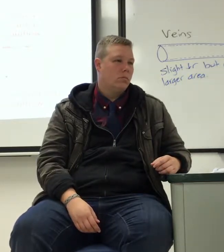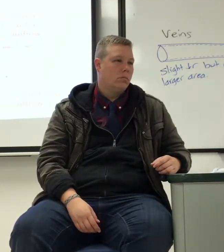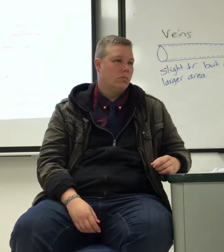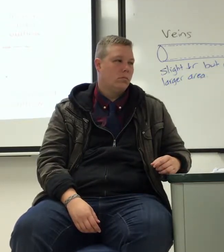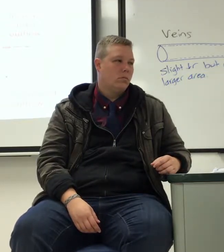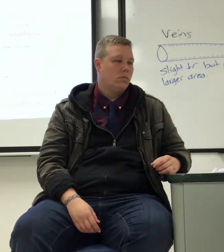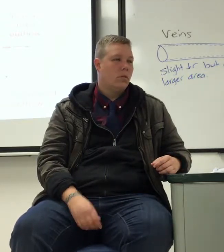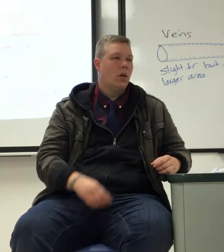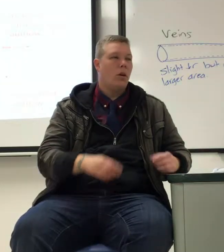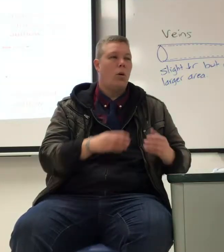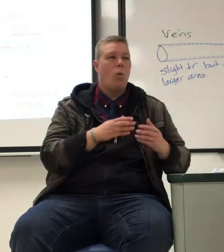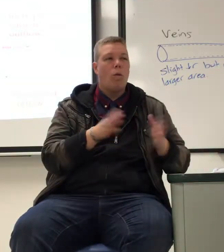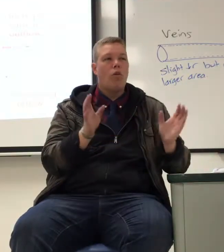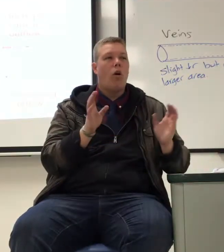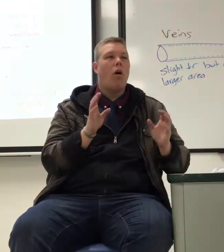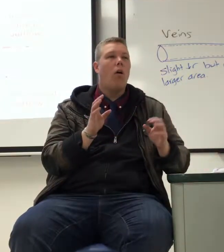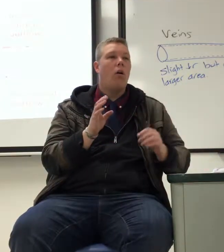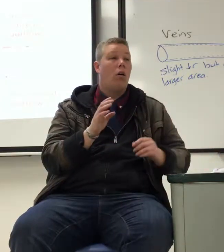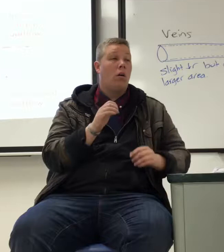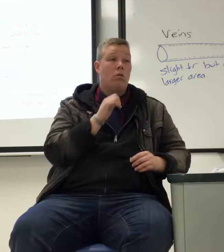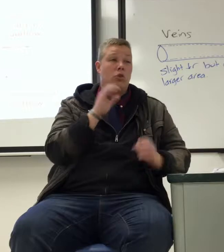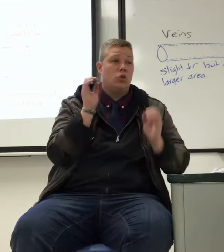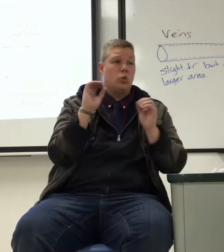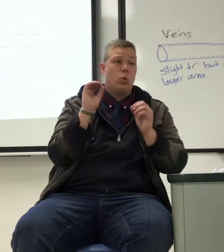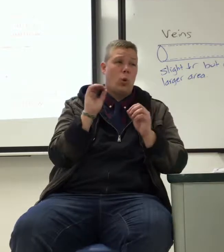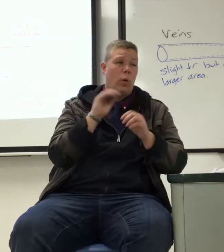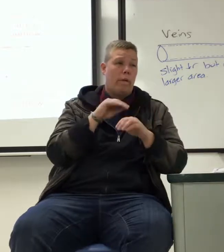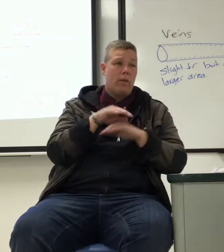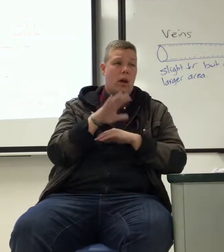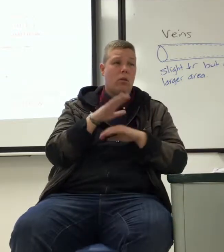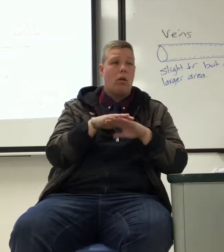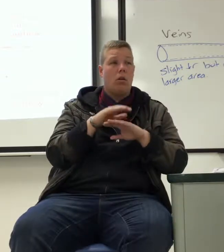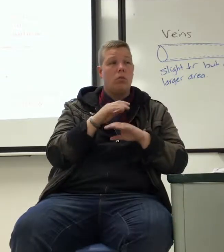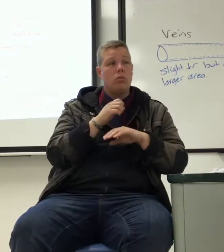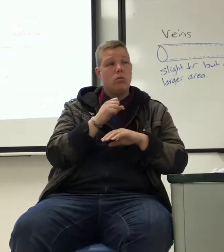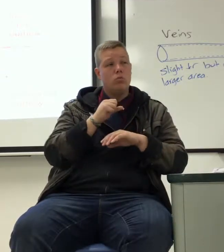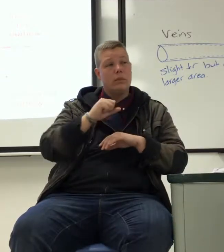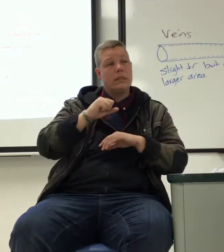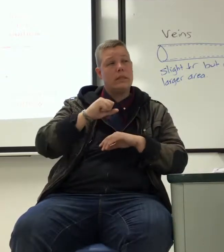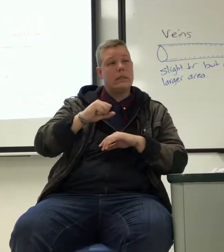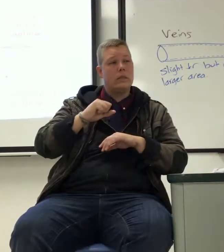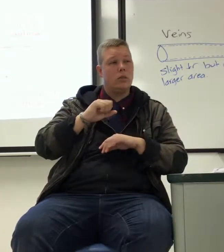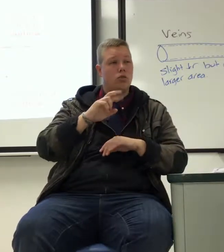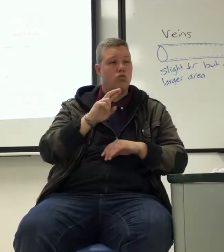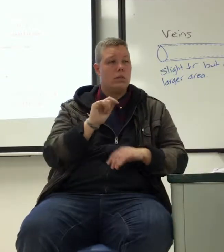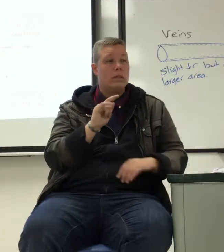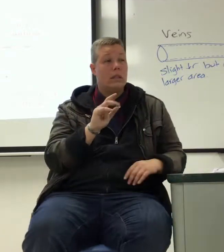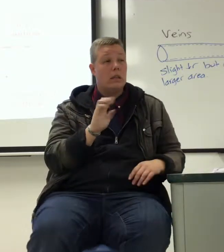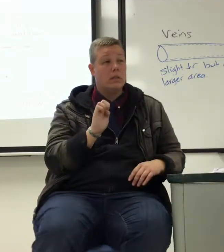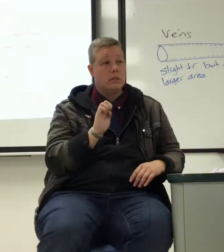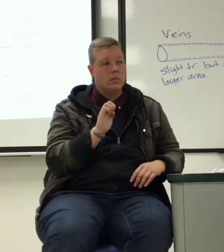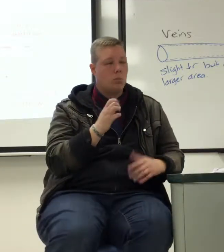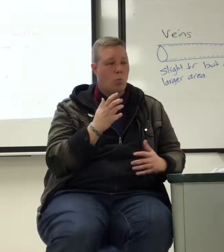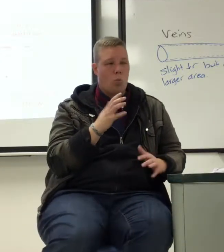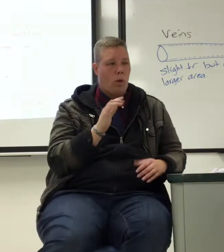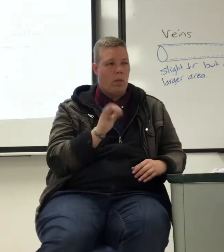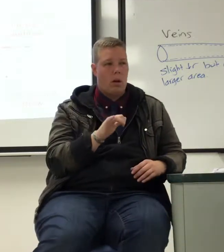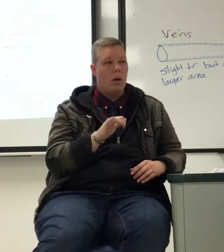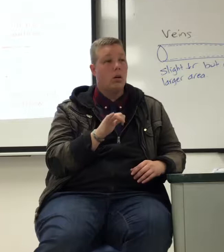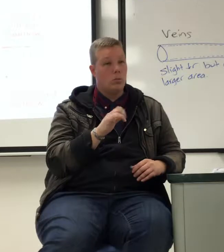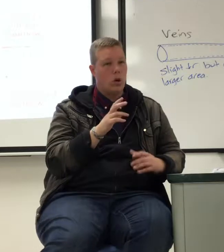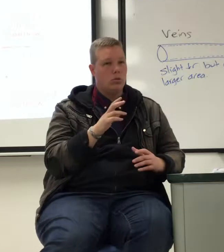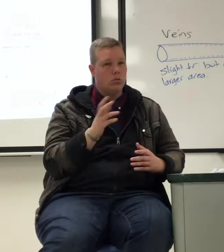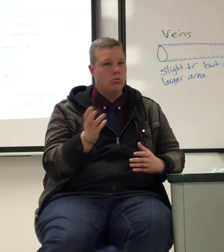Overall, what we see is there's no effect on the resistance to blood flow. You don't want that. You actually